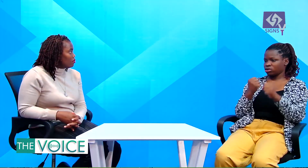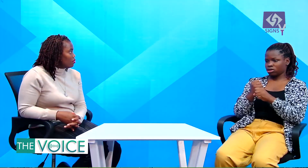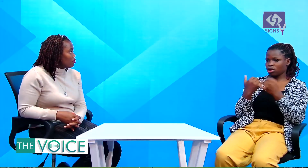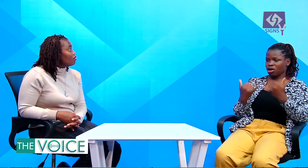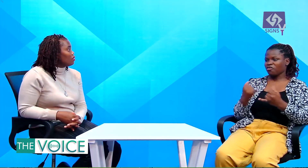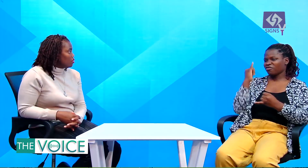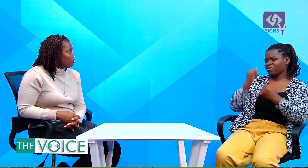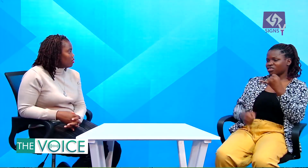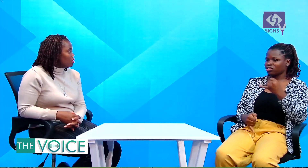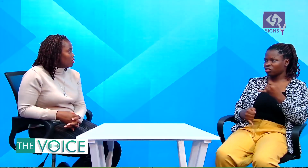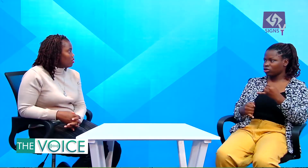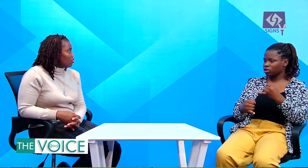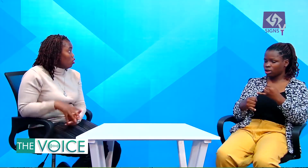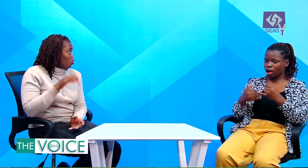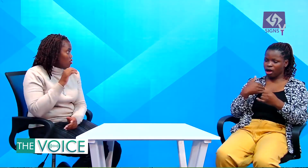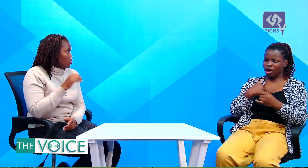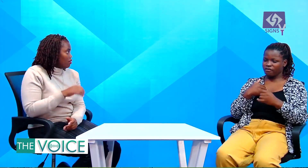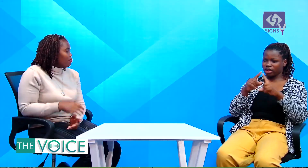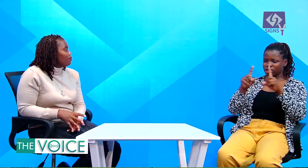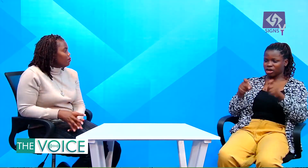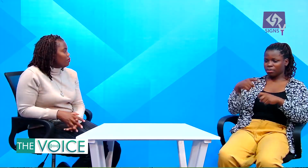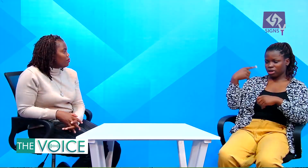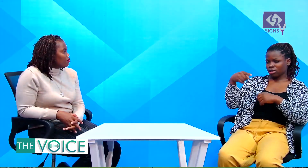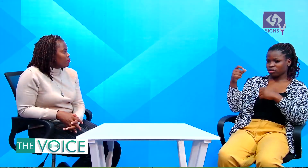me. I have one who's in the uni.